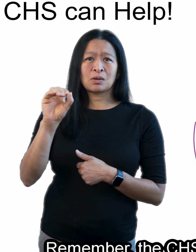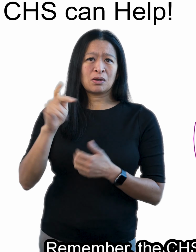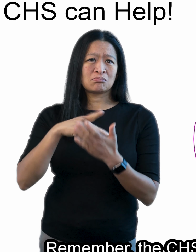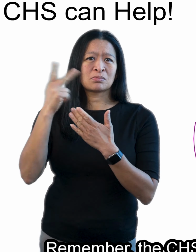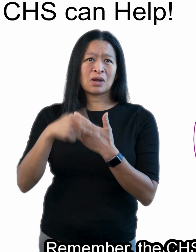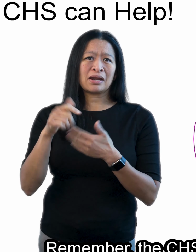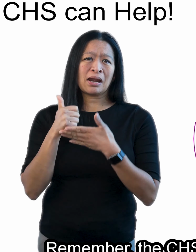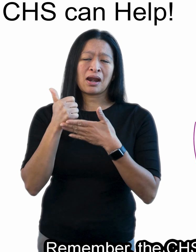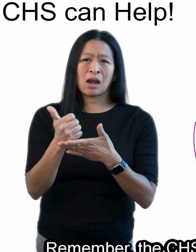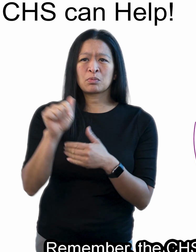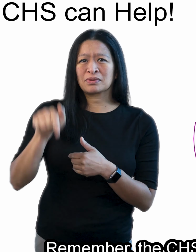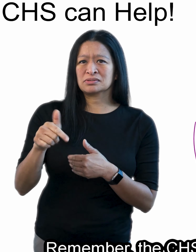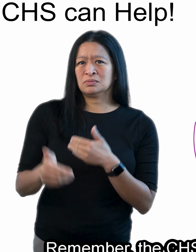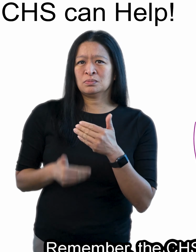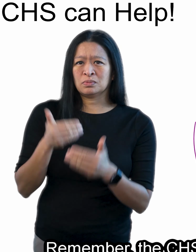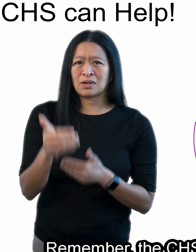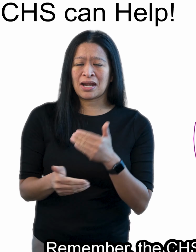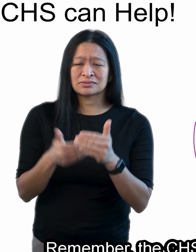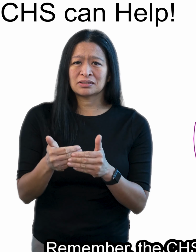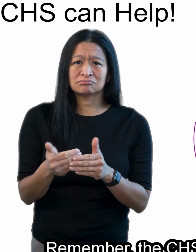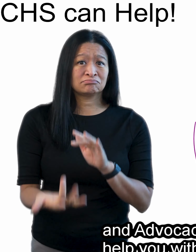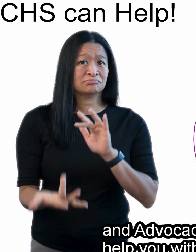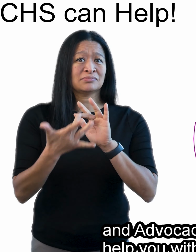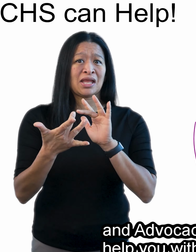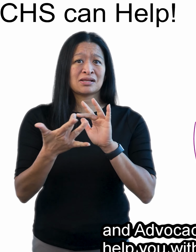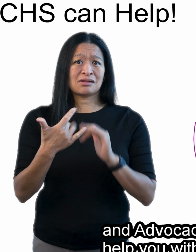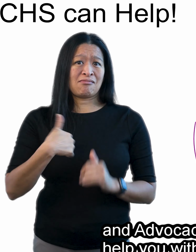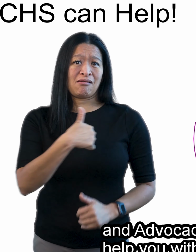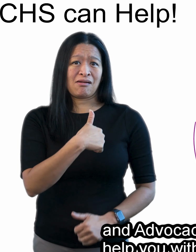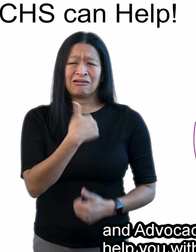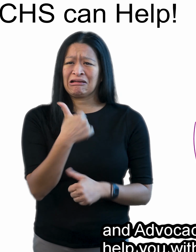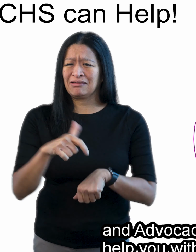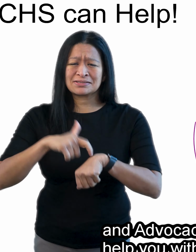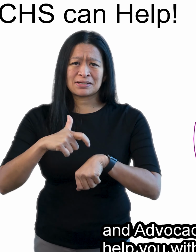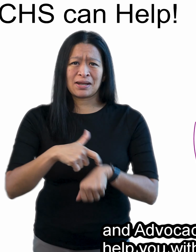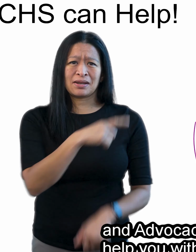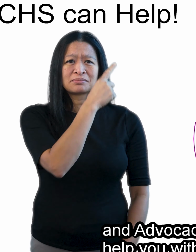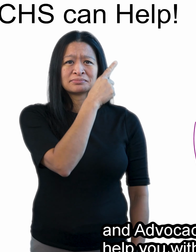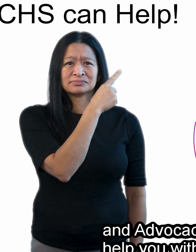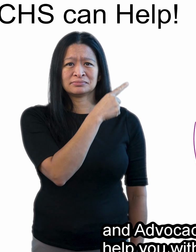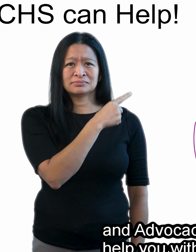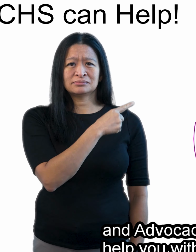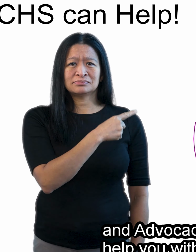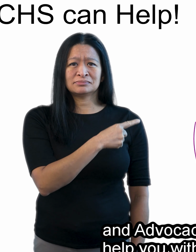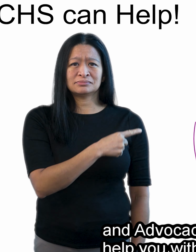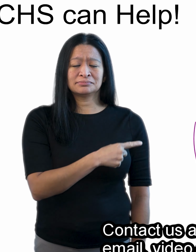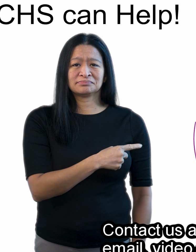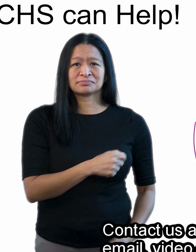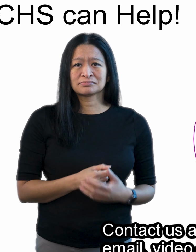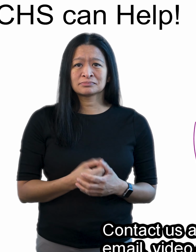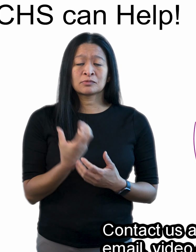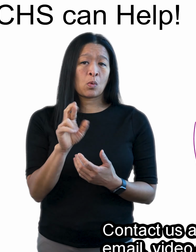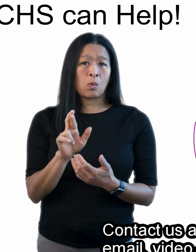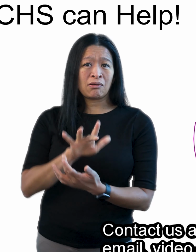Remember, the CHS Community Outreach and Advocacy Program can help you with this process. Contact us anytime